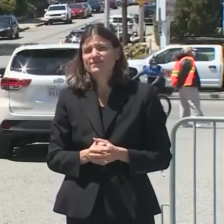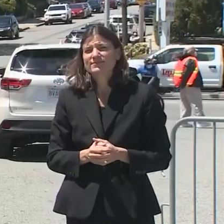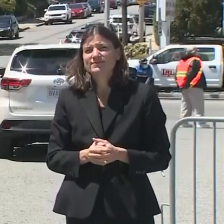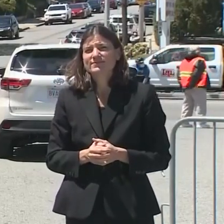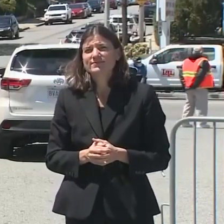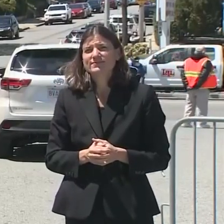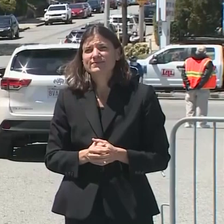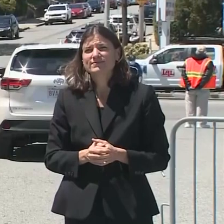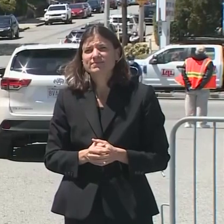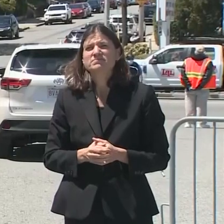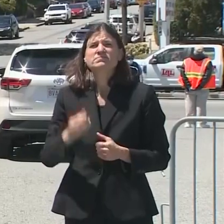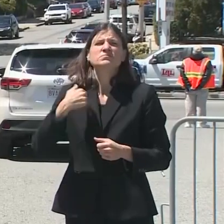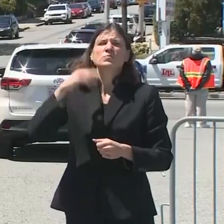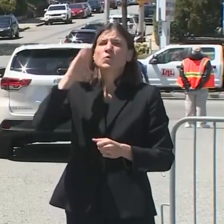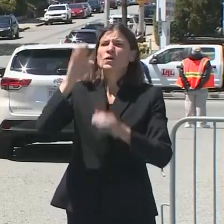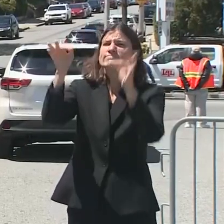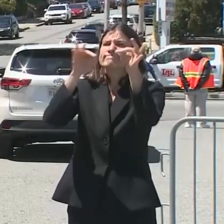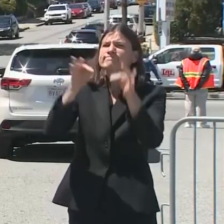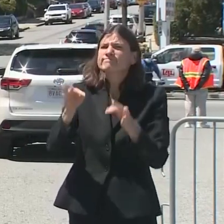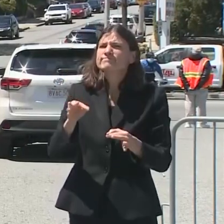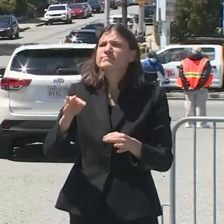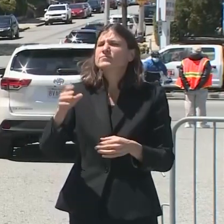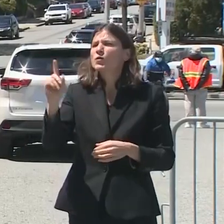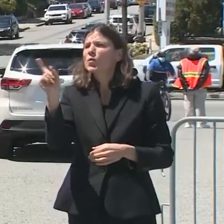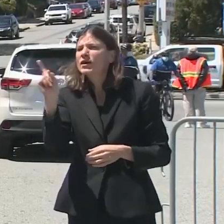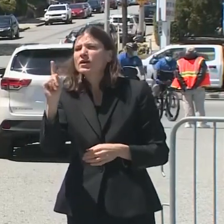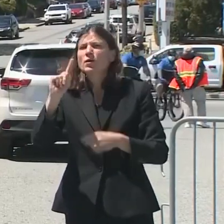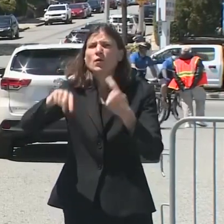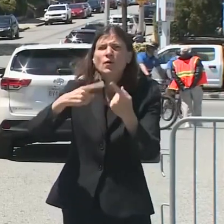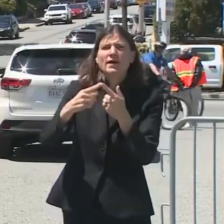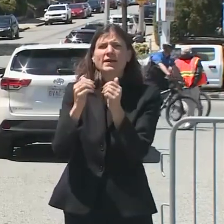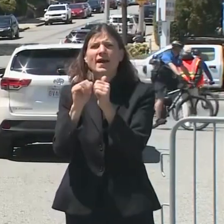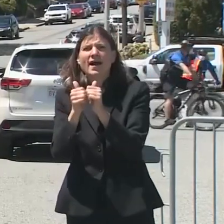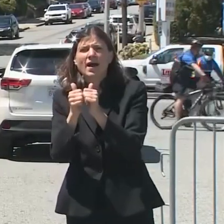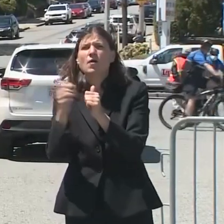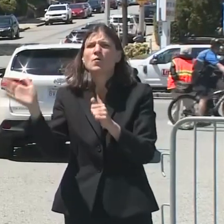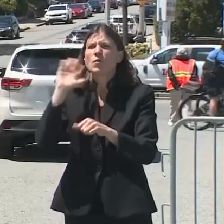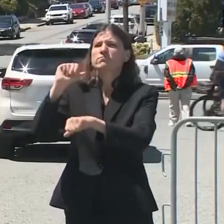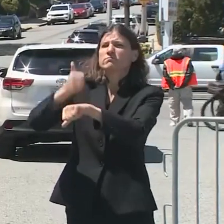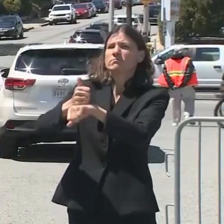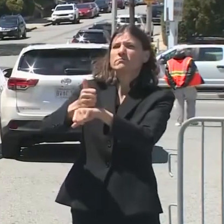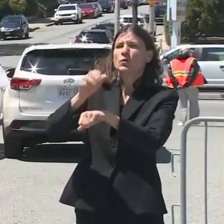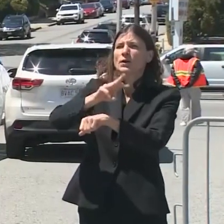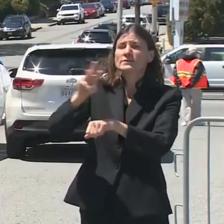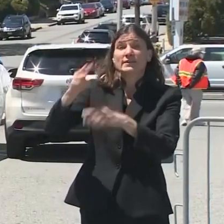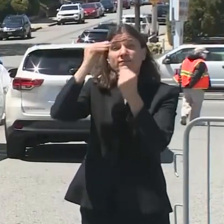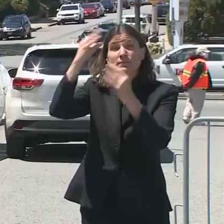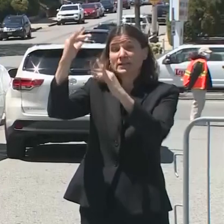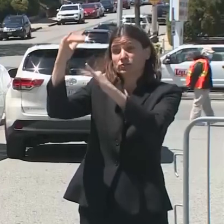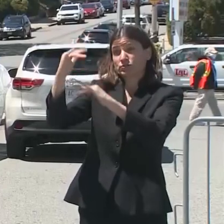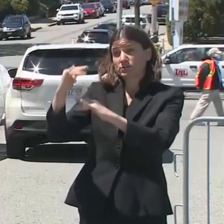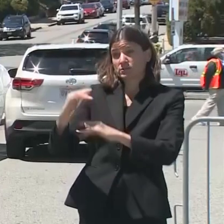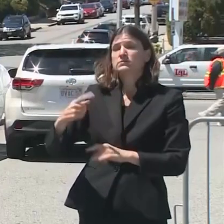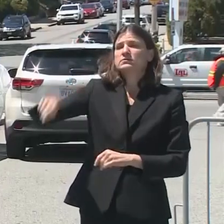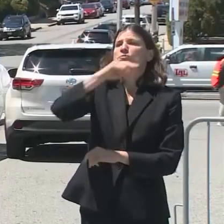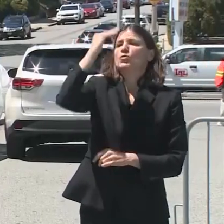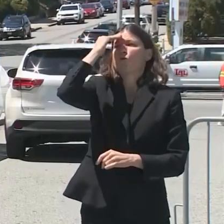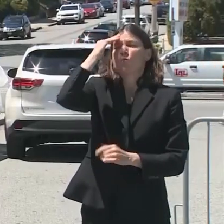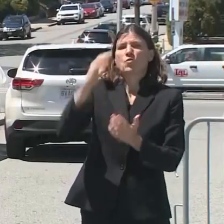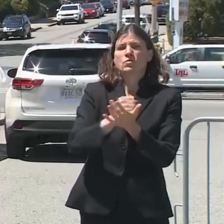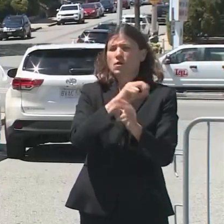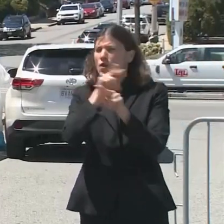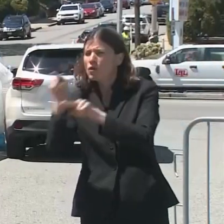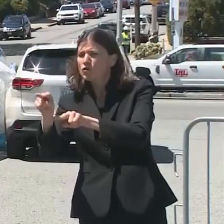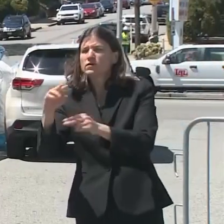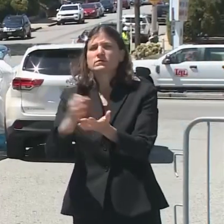information on this over the course of the rest of this week as we head toward the 18th. It will not only help us understand where